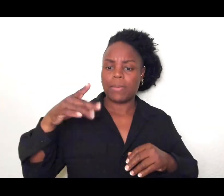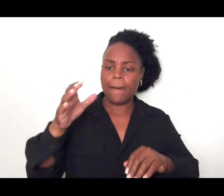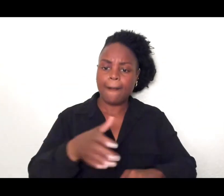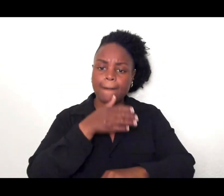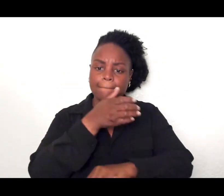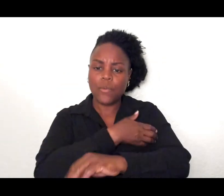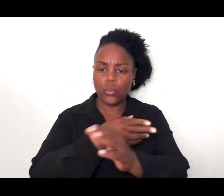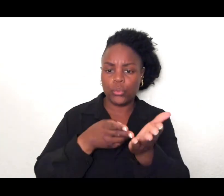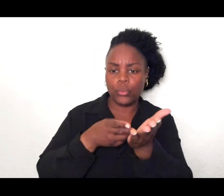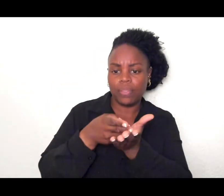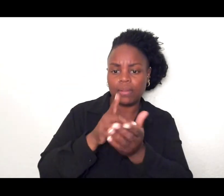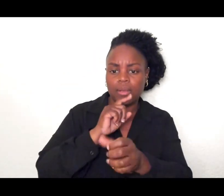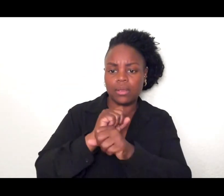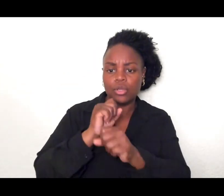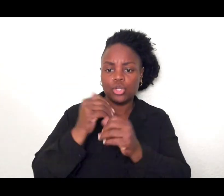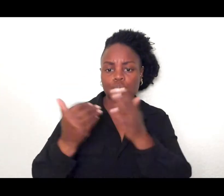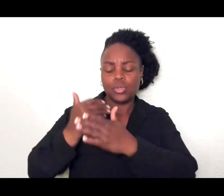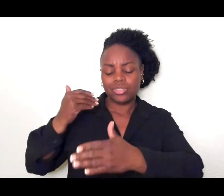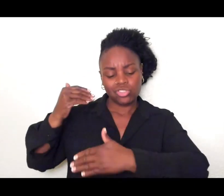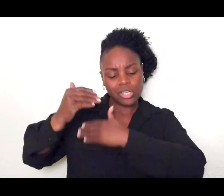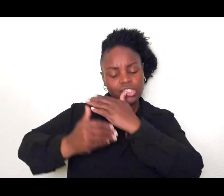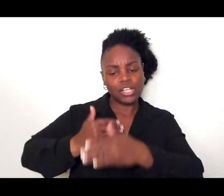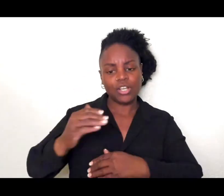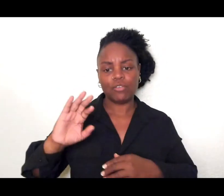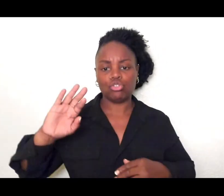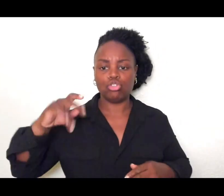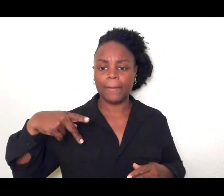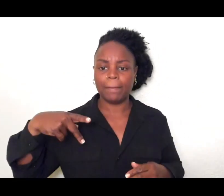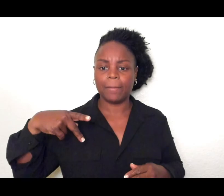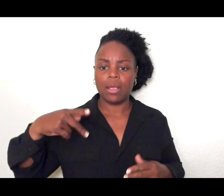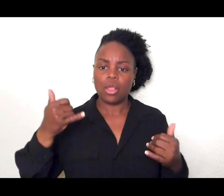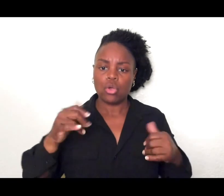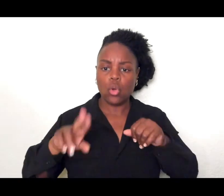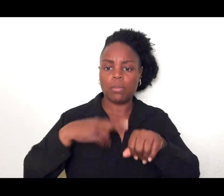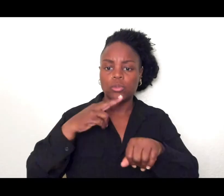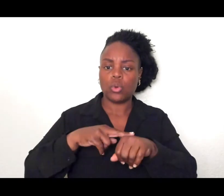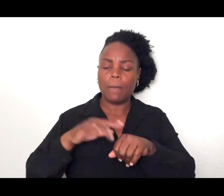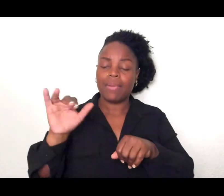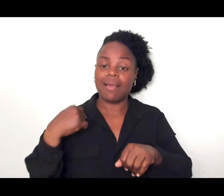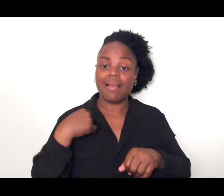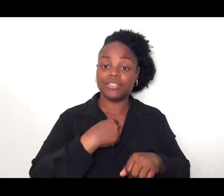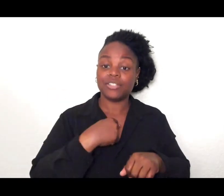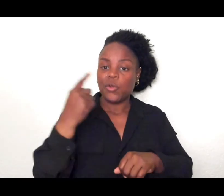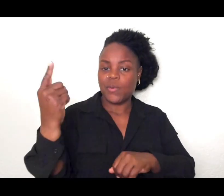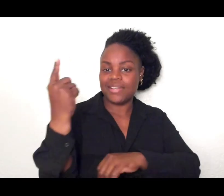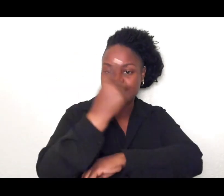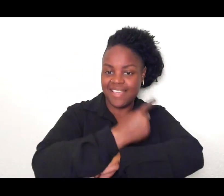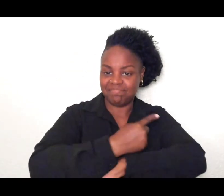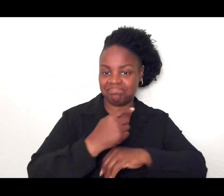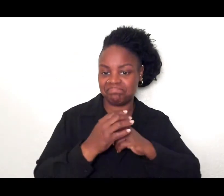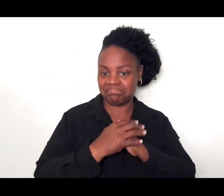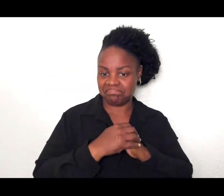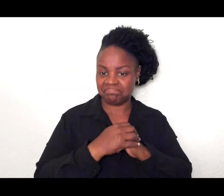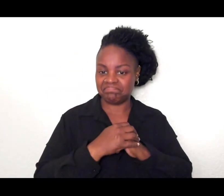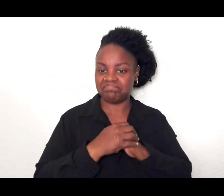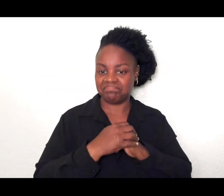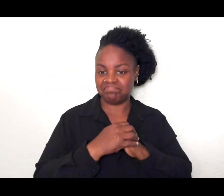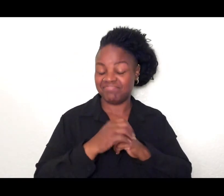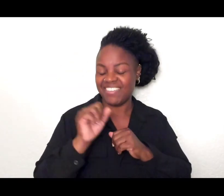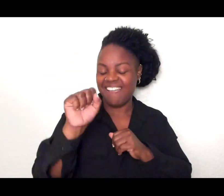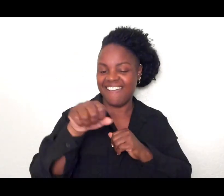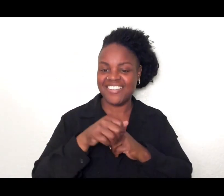disrupts that and calls us into new action and new commitments to each other, a new awareness of interdependence. I think that